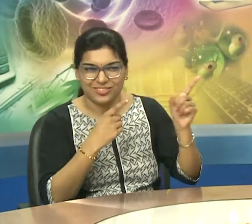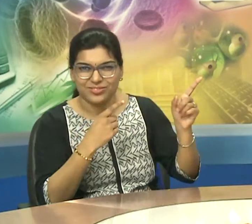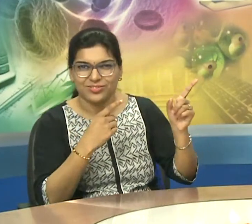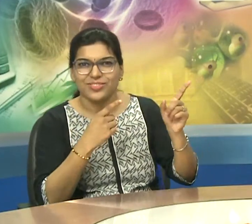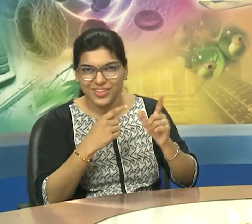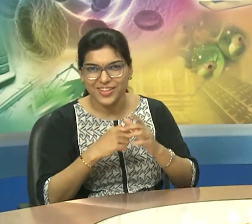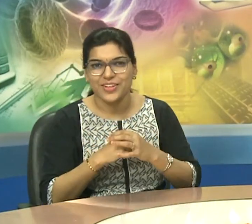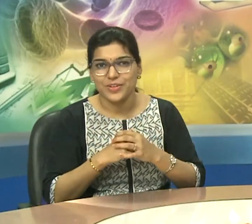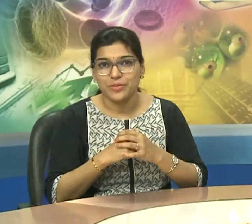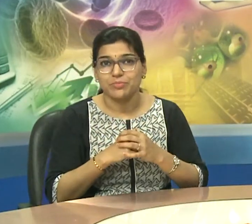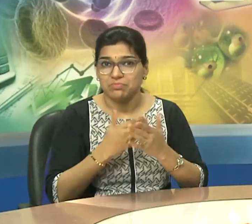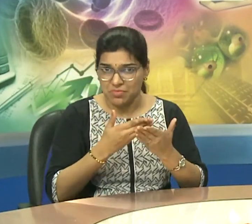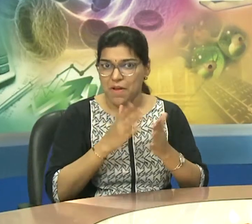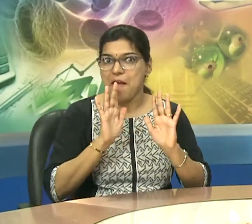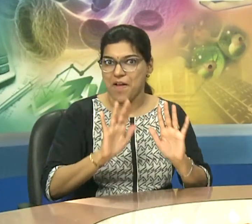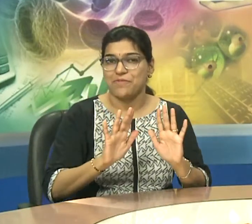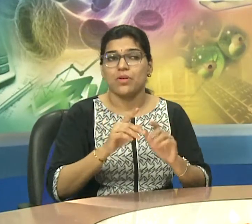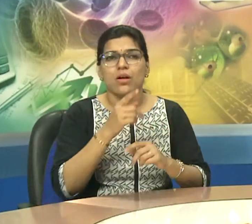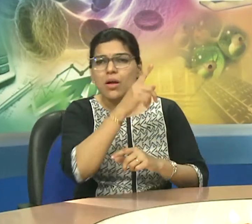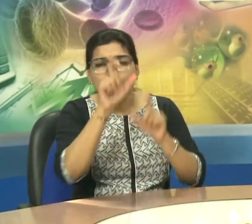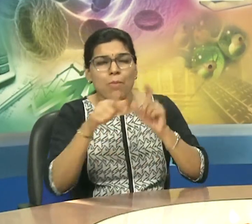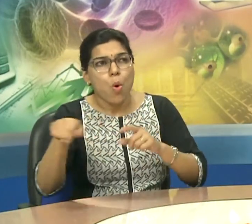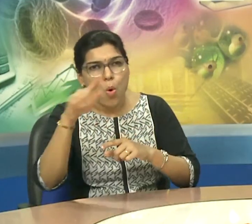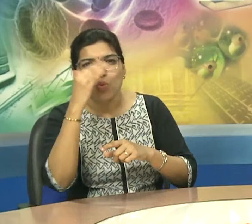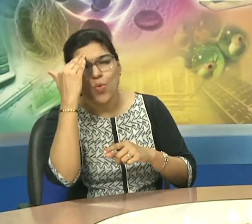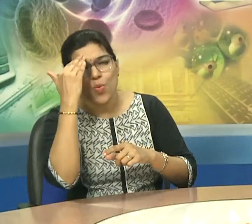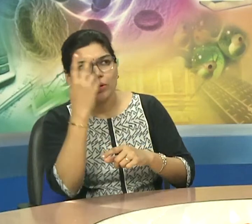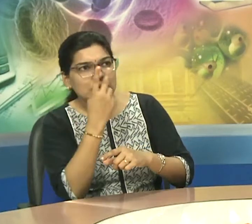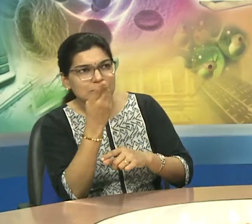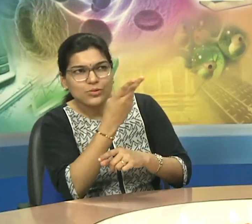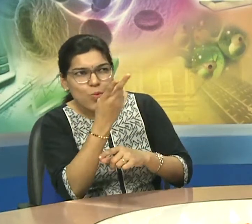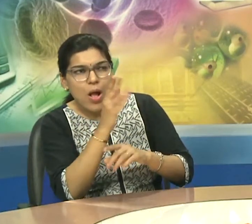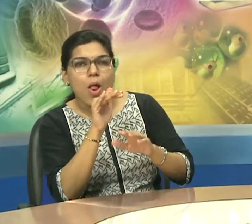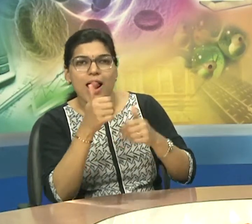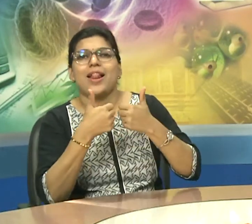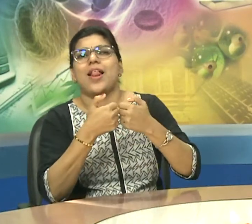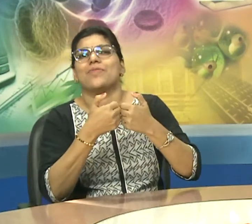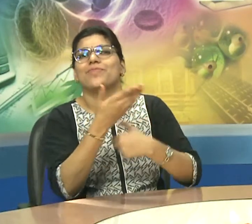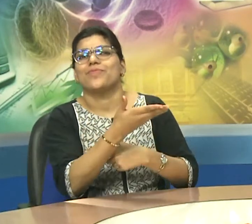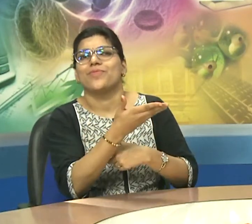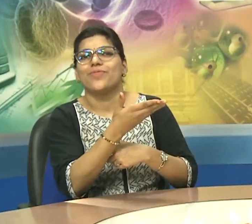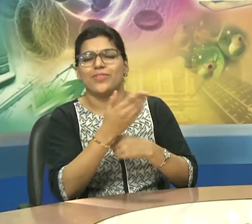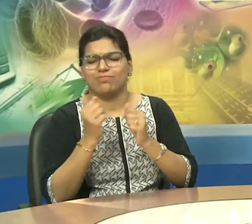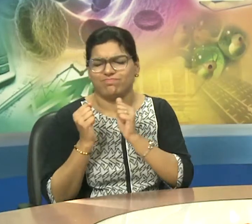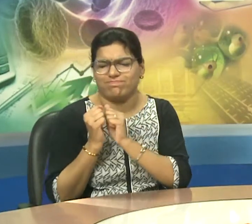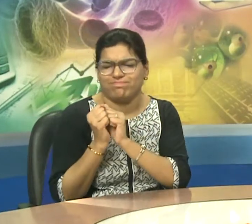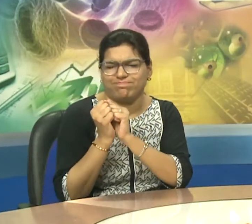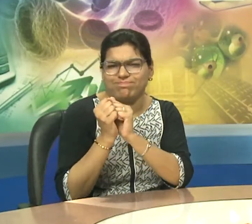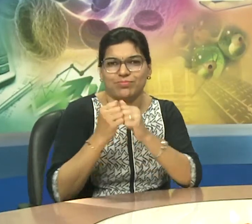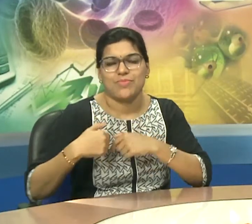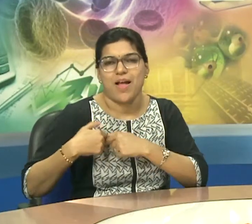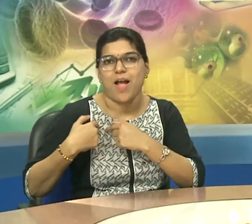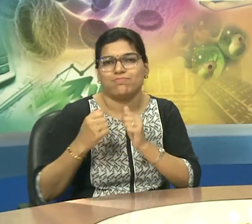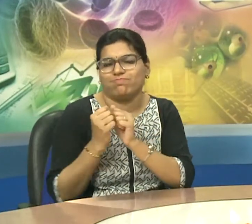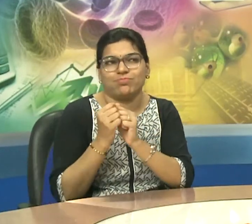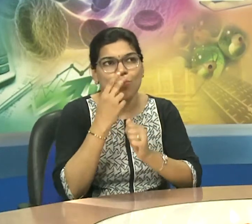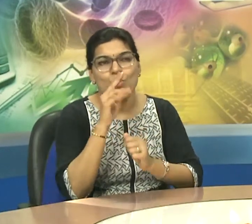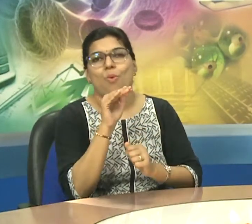and green colors like you can see on the screen, and these birds are